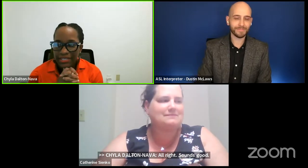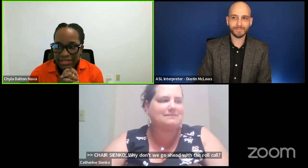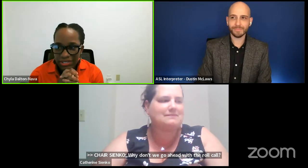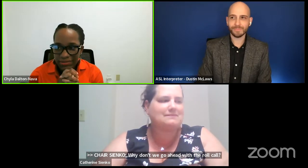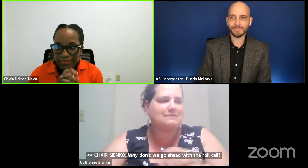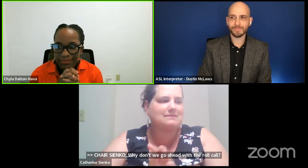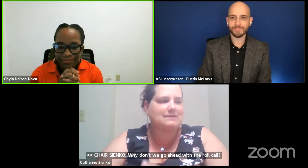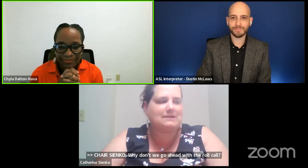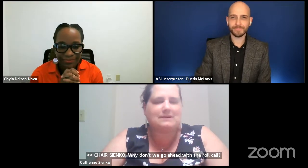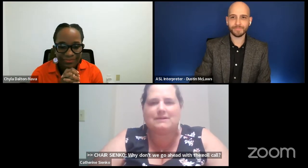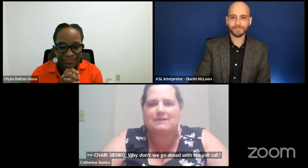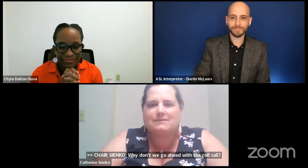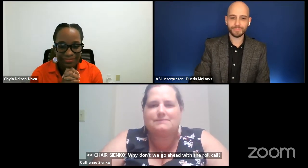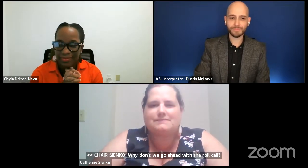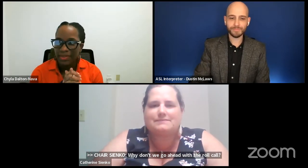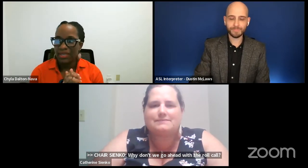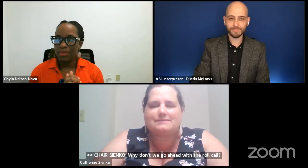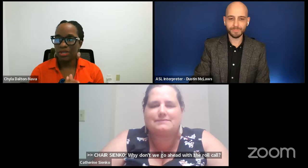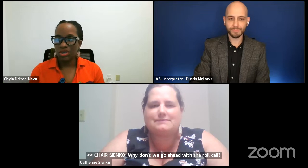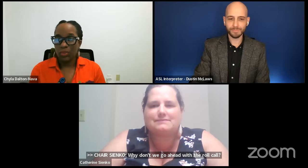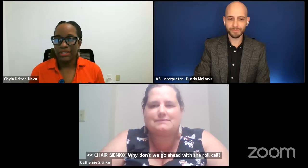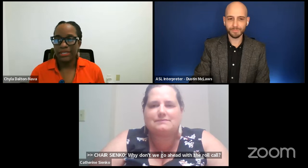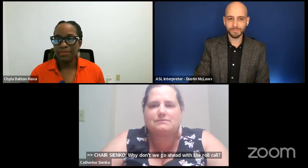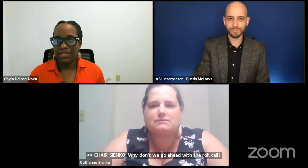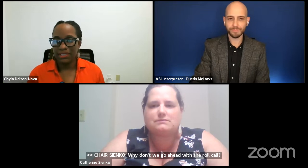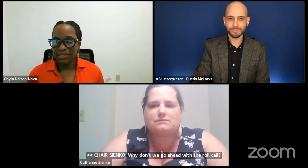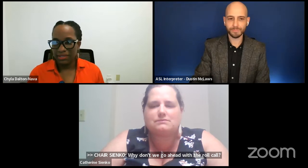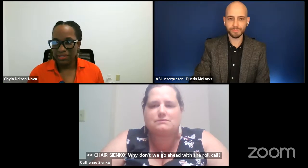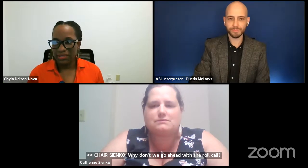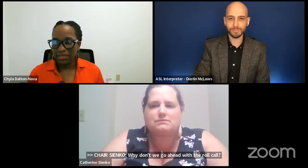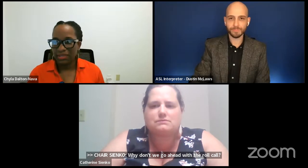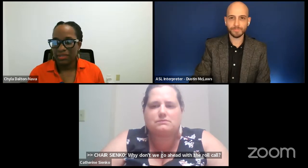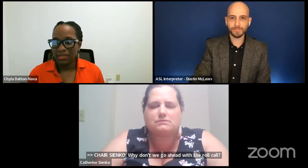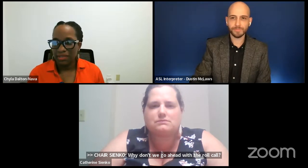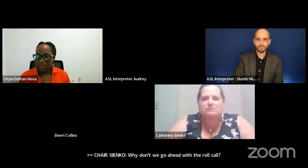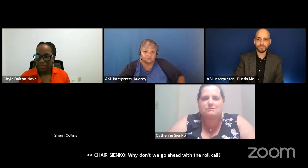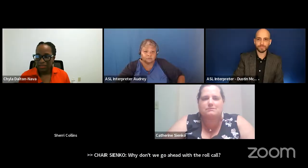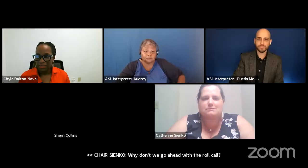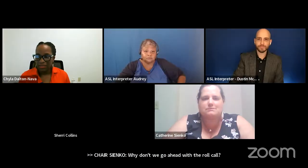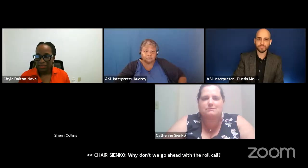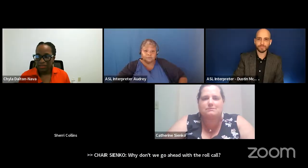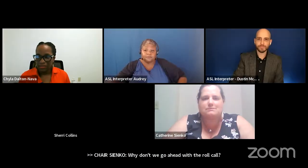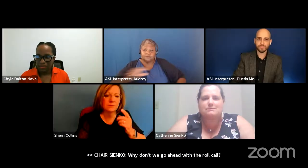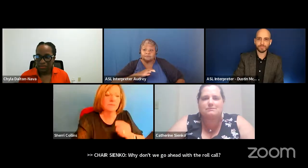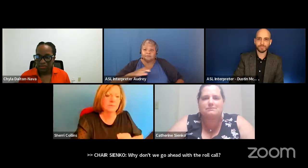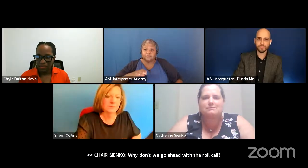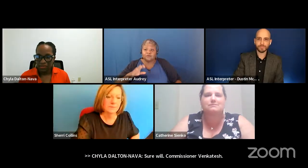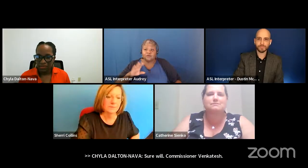Commissioner Venkatesh, Here, Commissioner Williams,